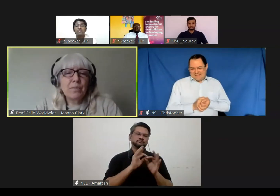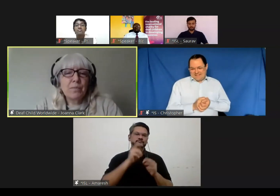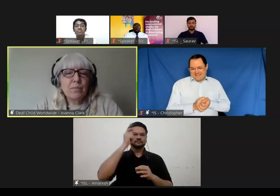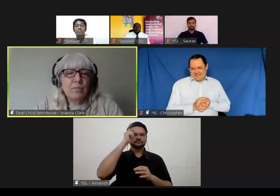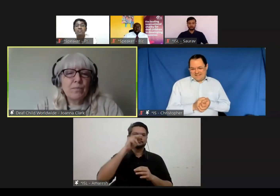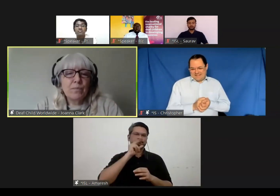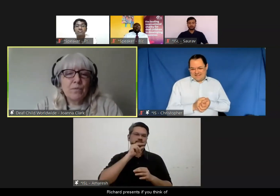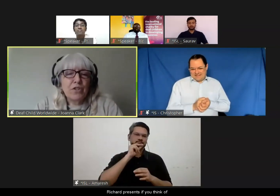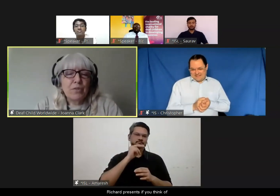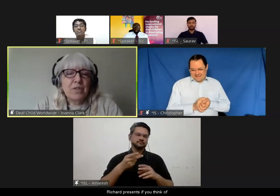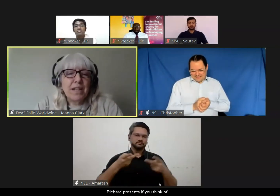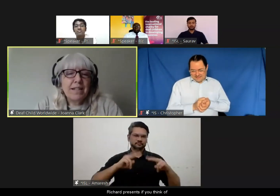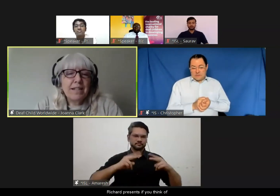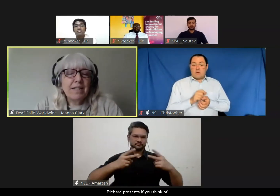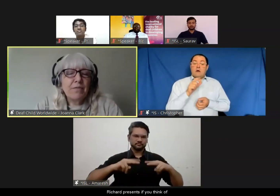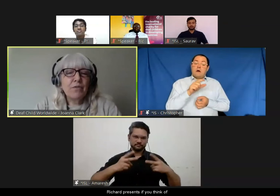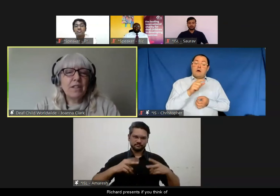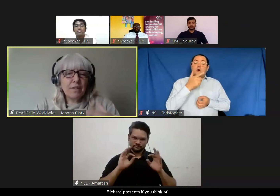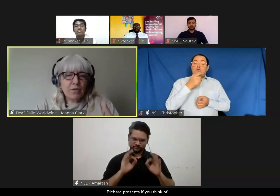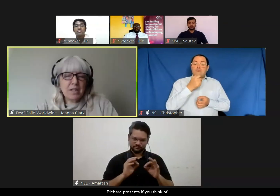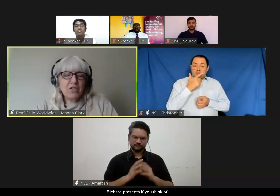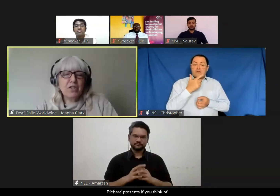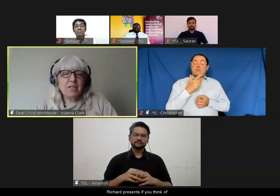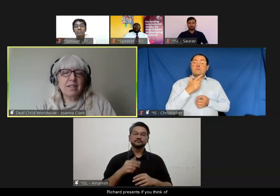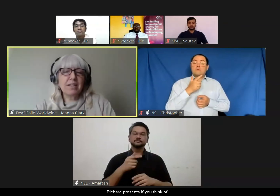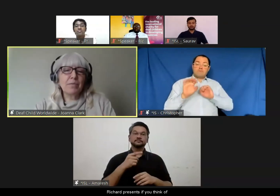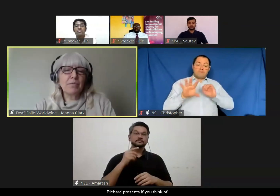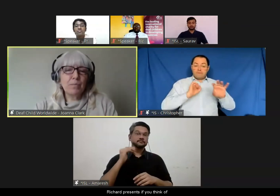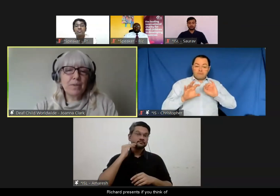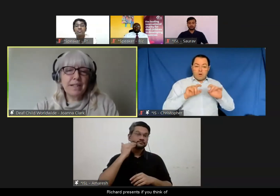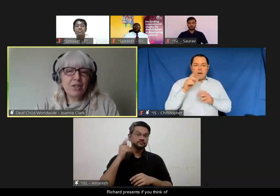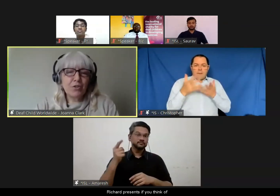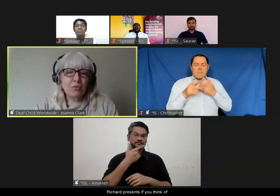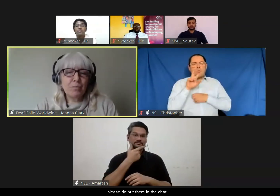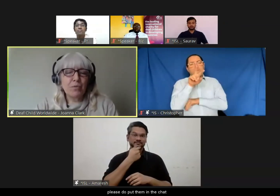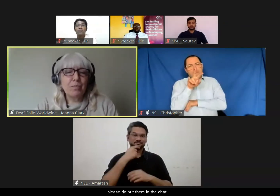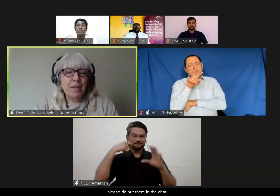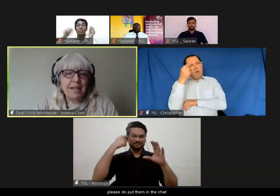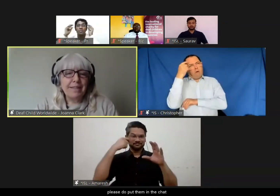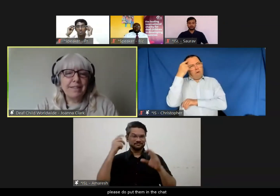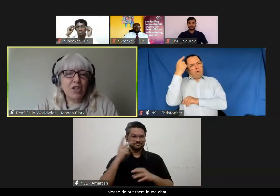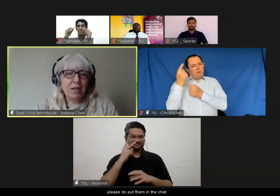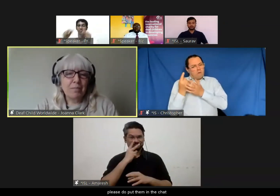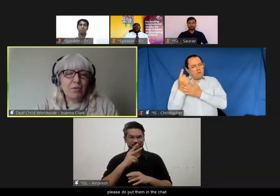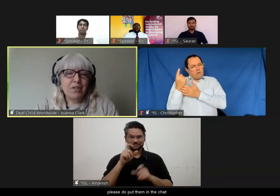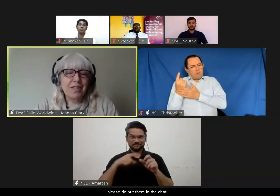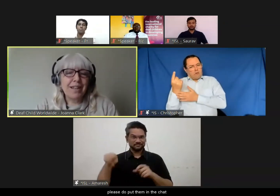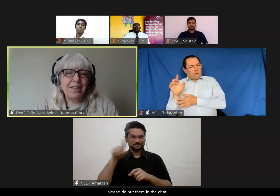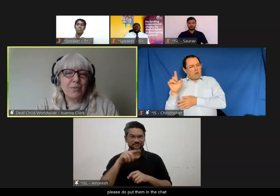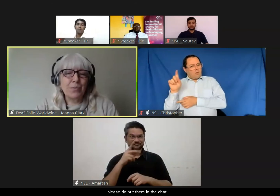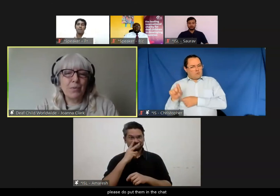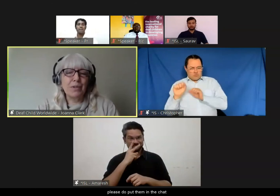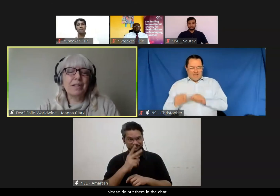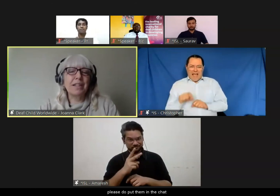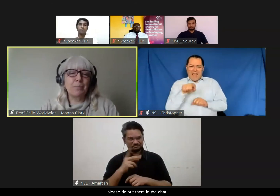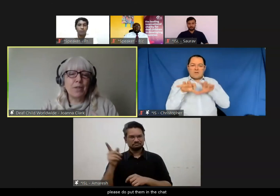Whilst Richard presents, if you think of questions, as I said before, please do put them in the chat box and